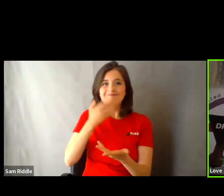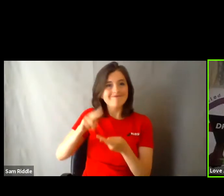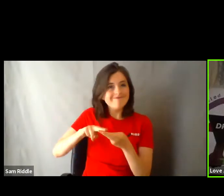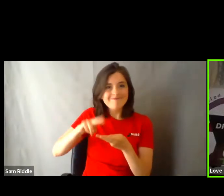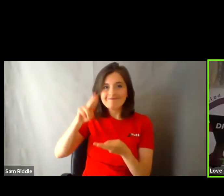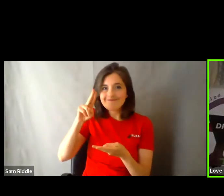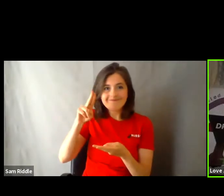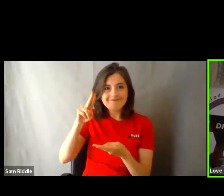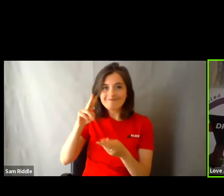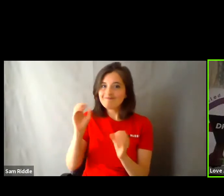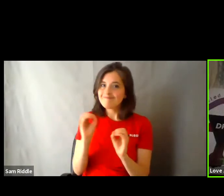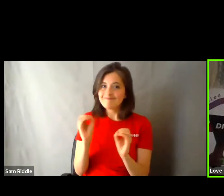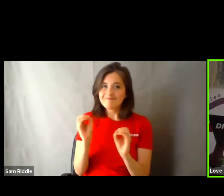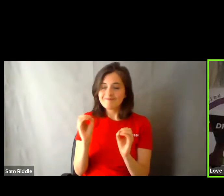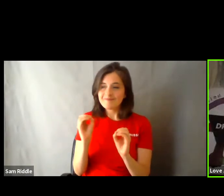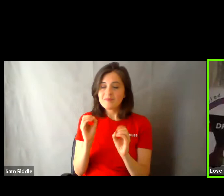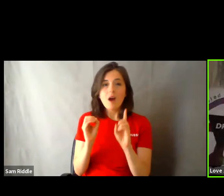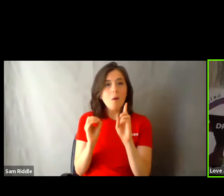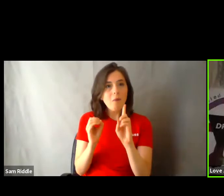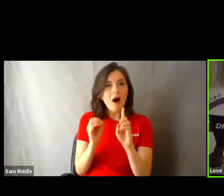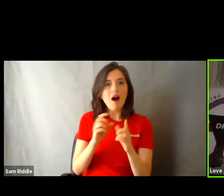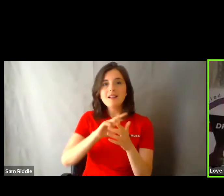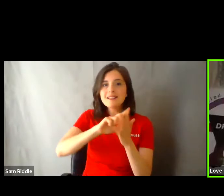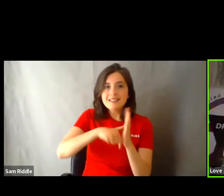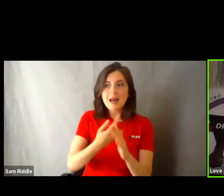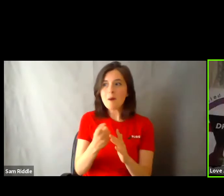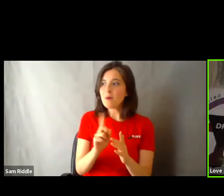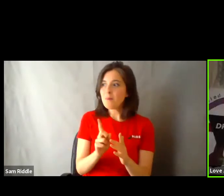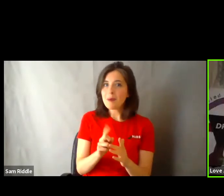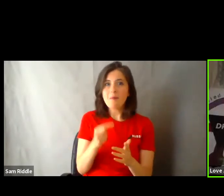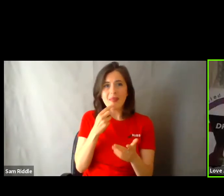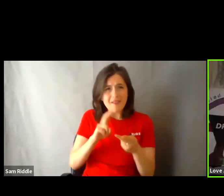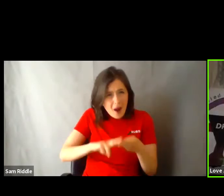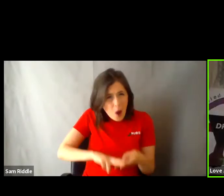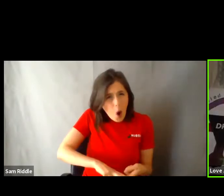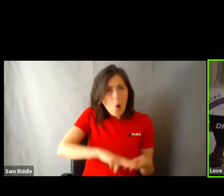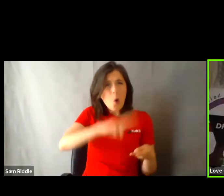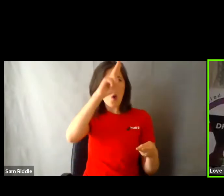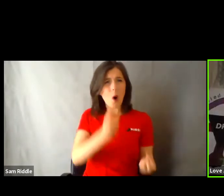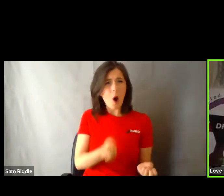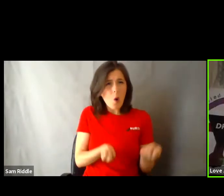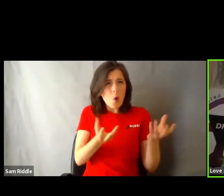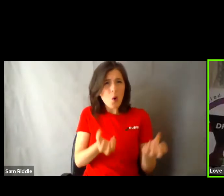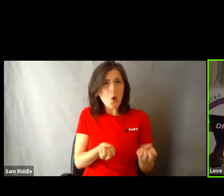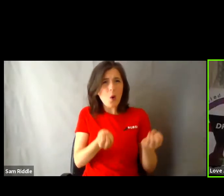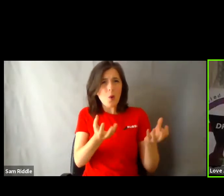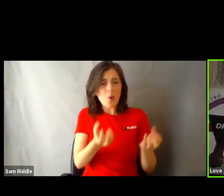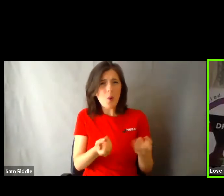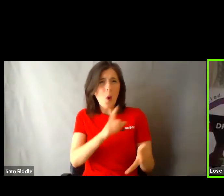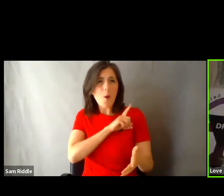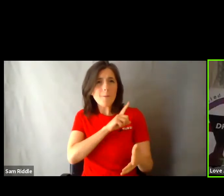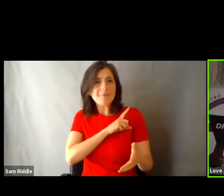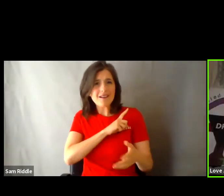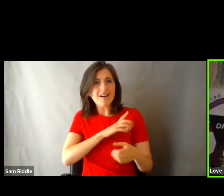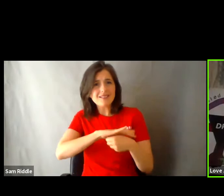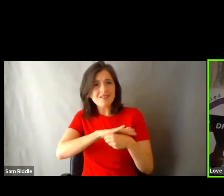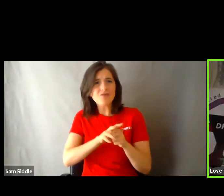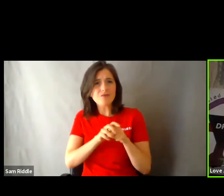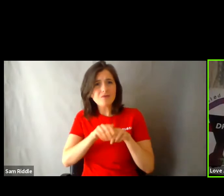amounts, even though disabled people have had big increases to their expenditures due to